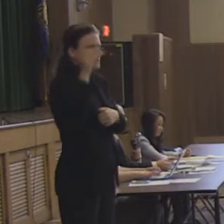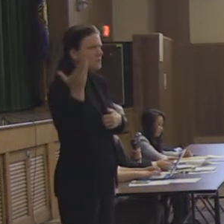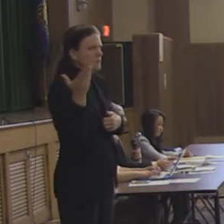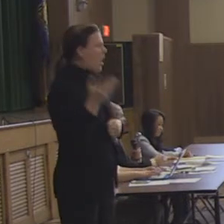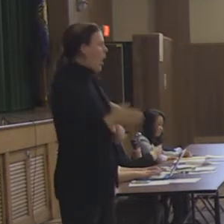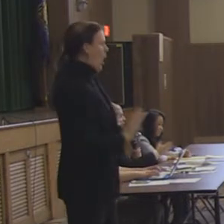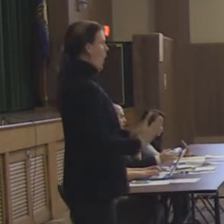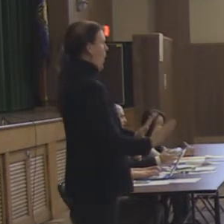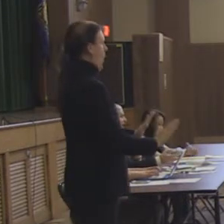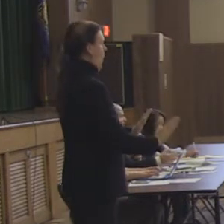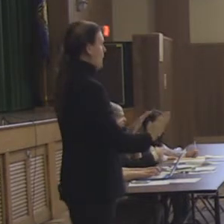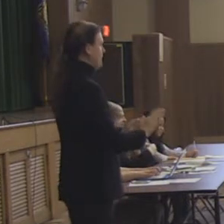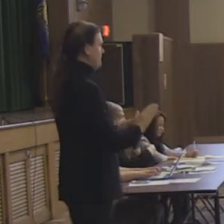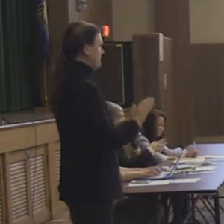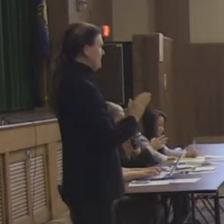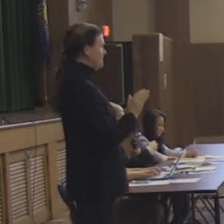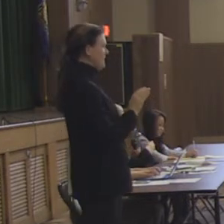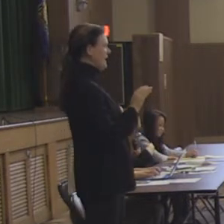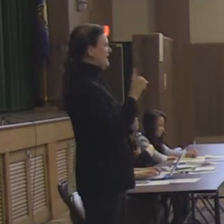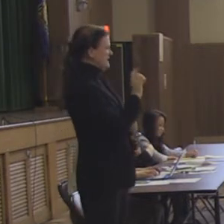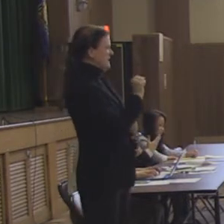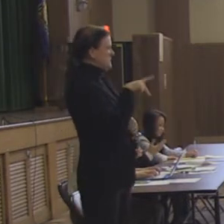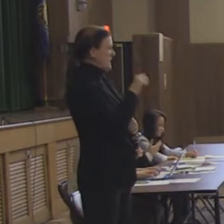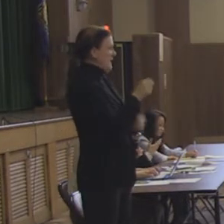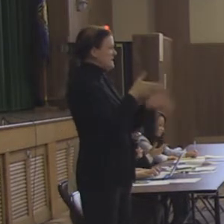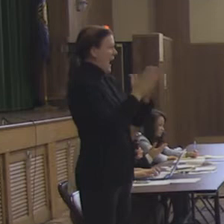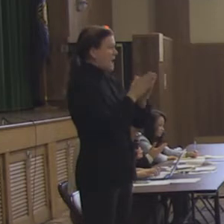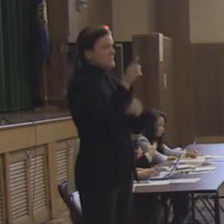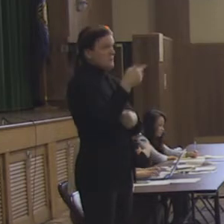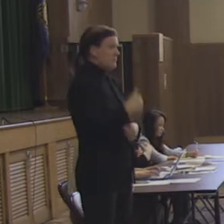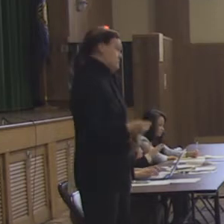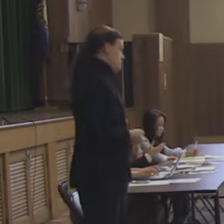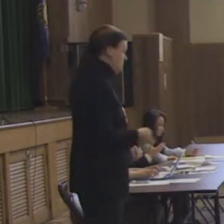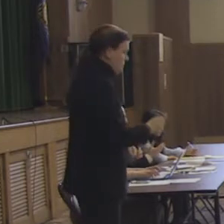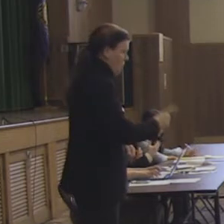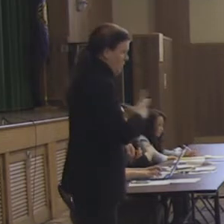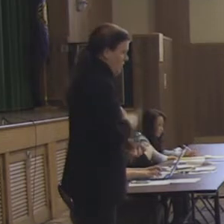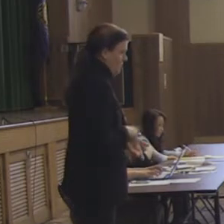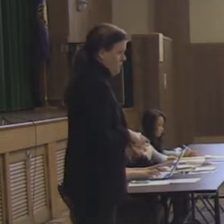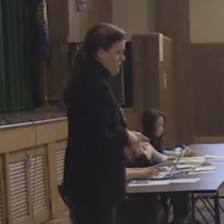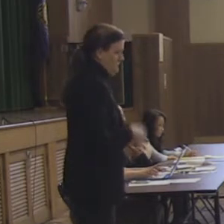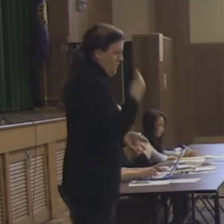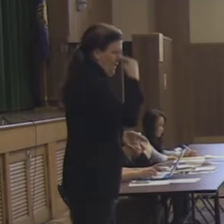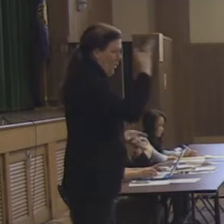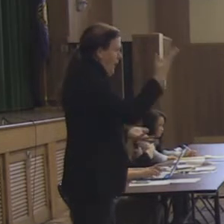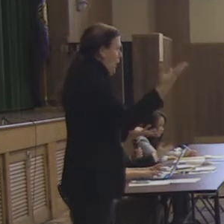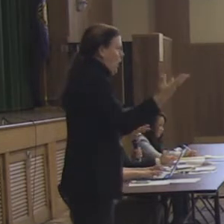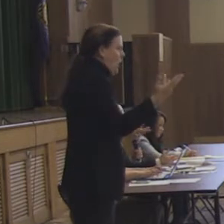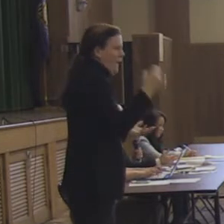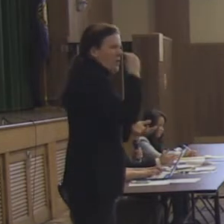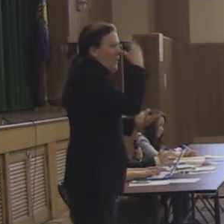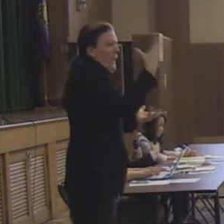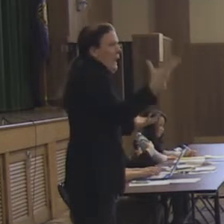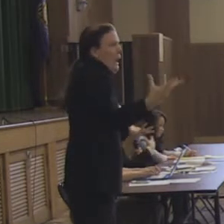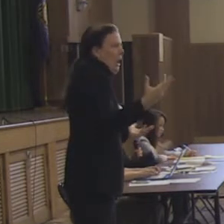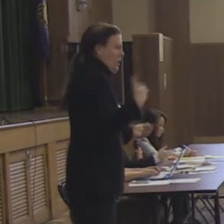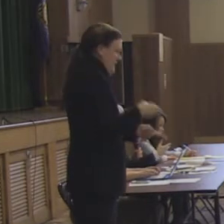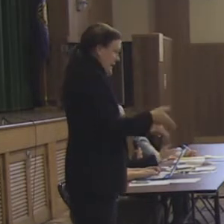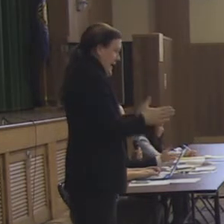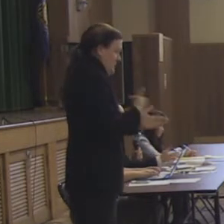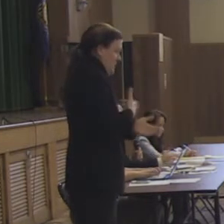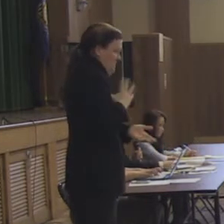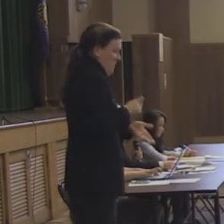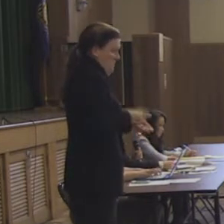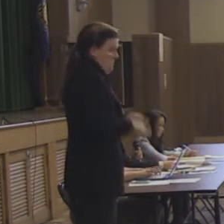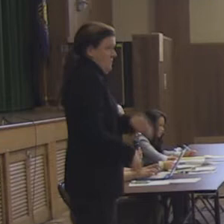it's not going to go through. That was a department ask, and he said, quite frankly, he said, I don't even really care that much about this. It's just something